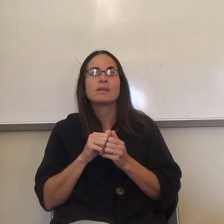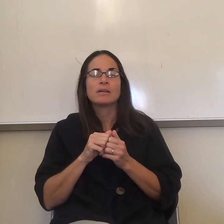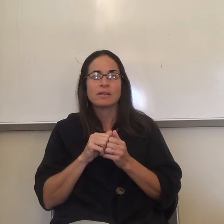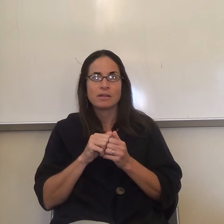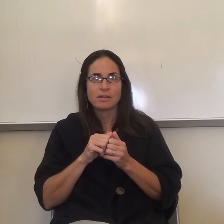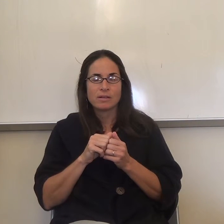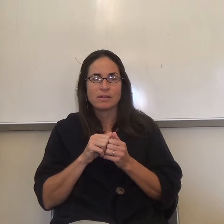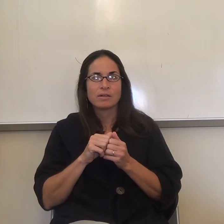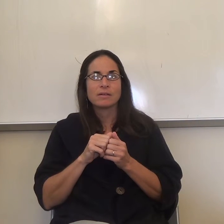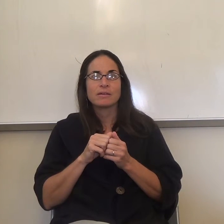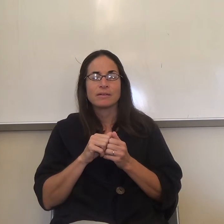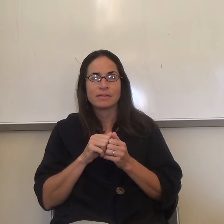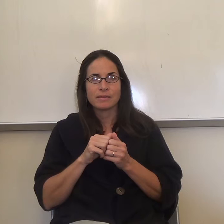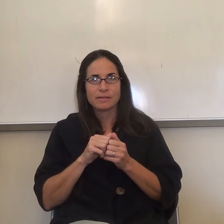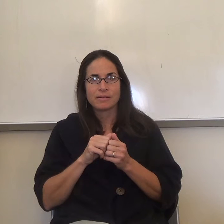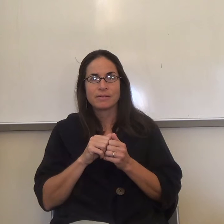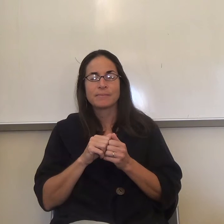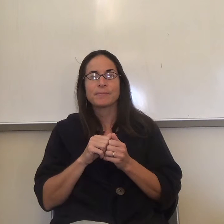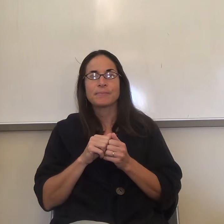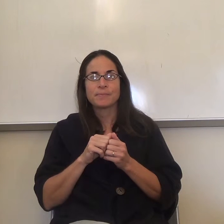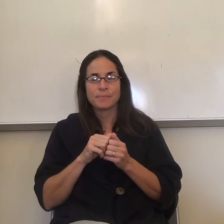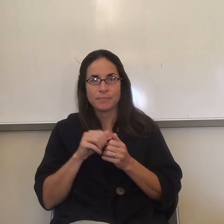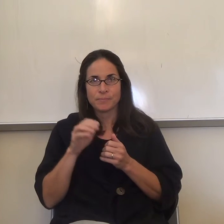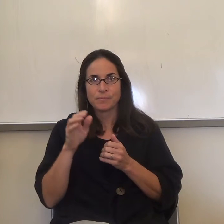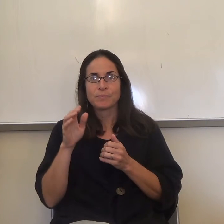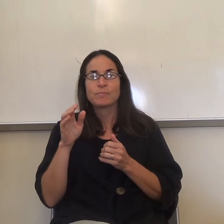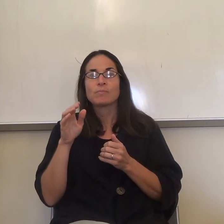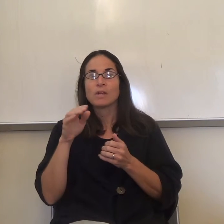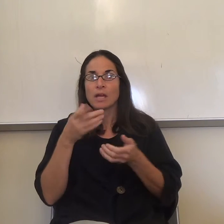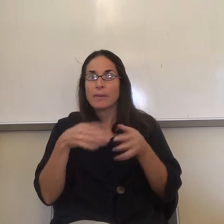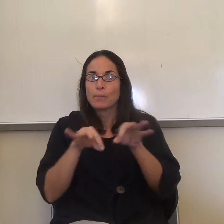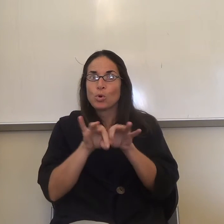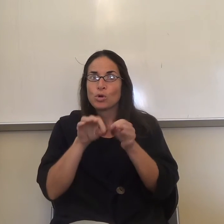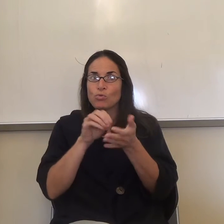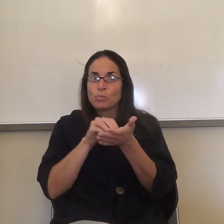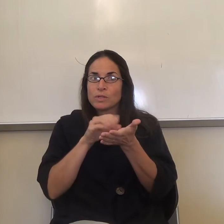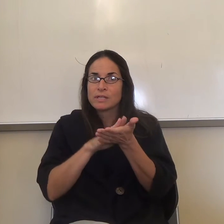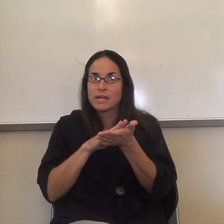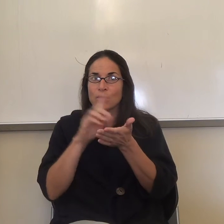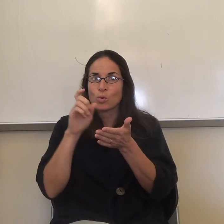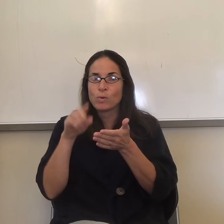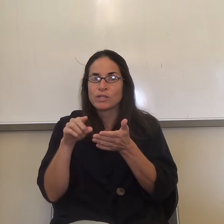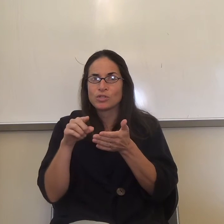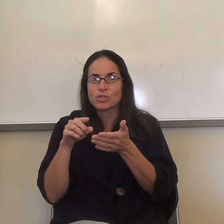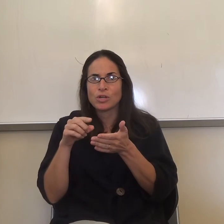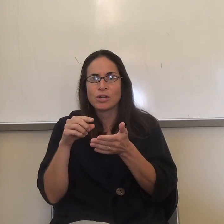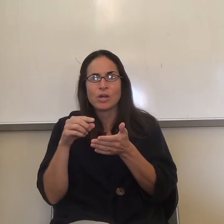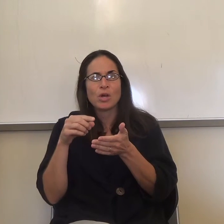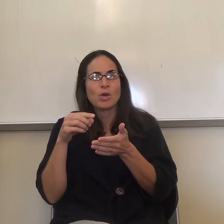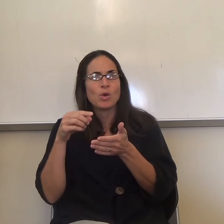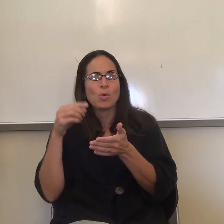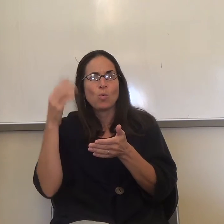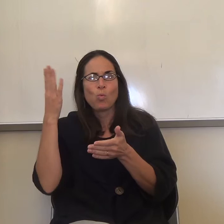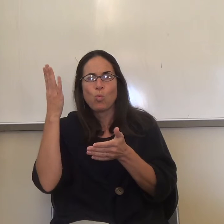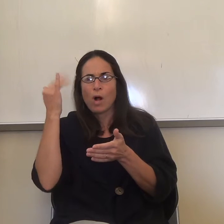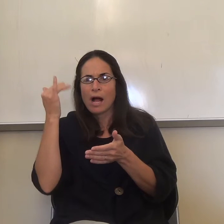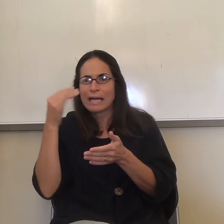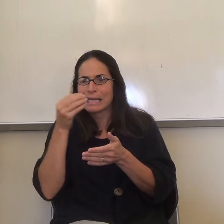earth could be a good reason to eat somebody else? That's your question, okay? Who knows, maybe they